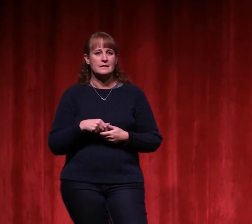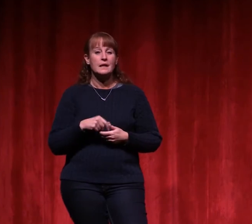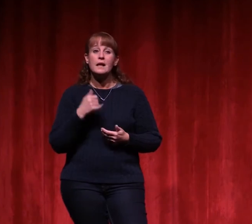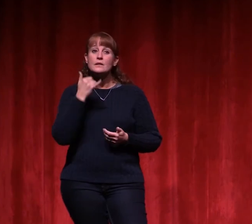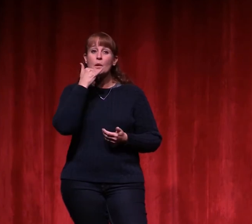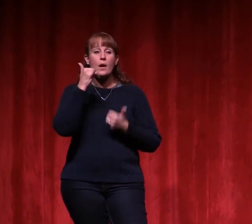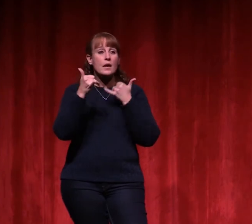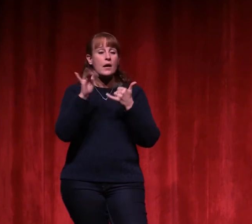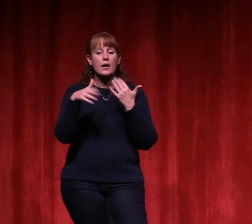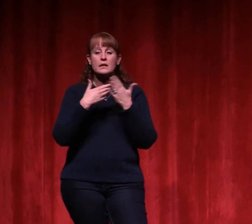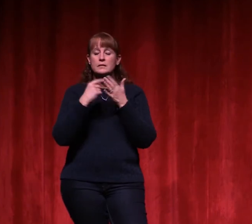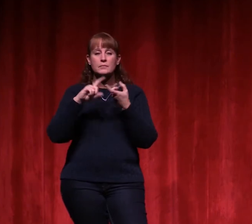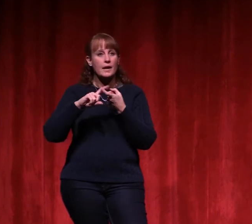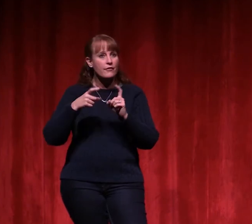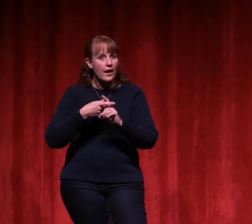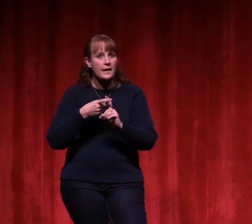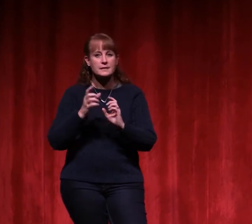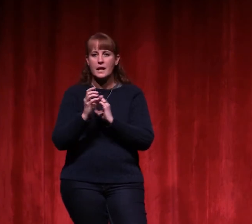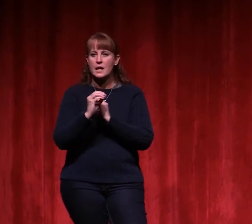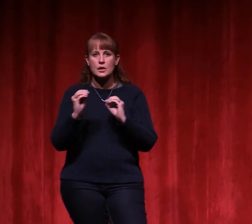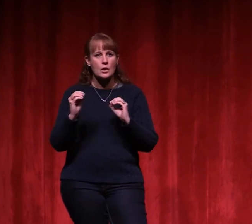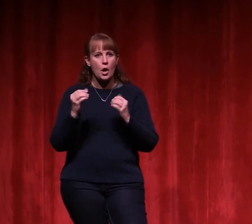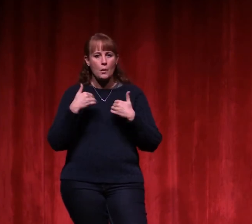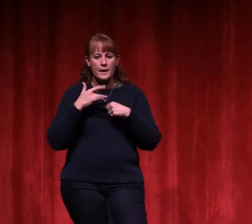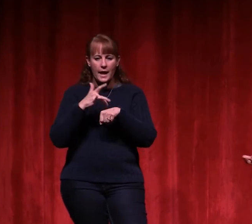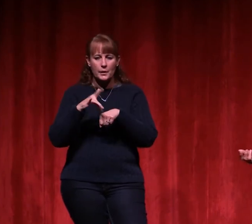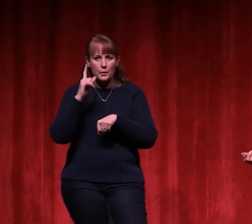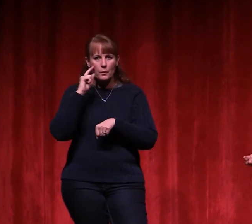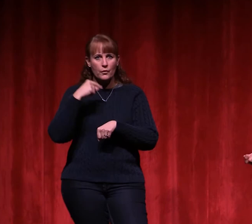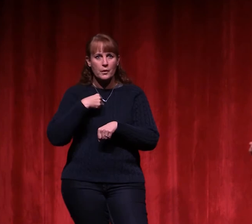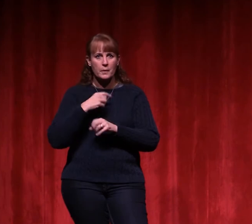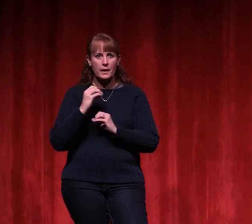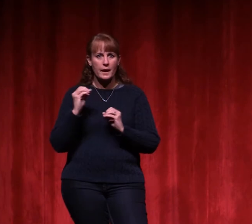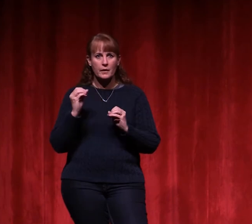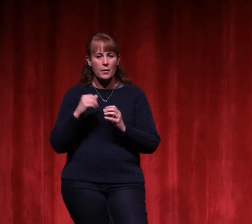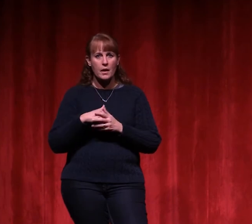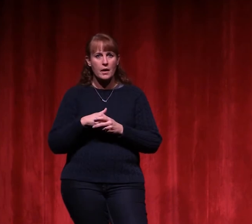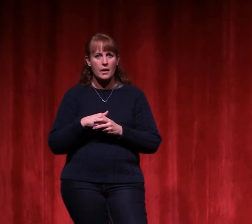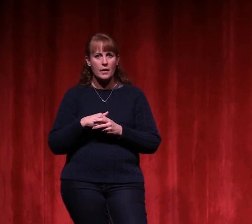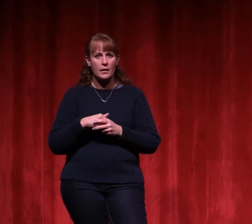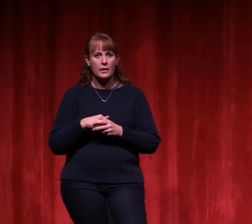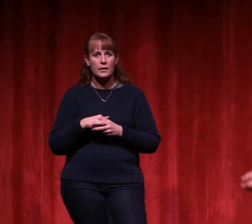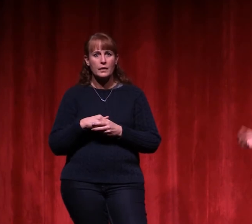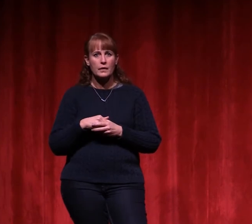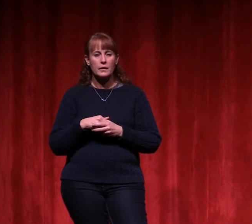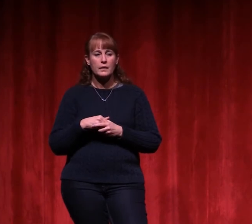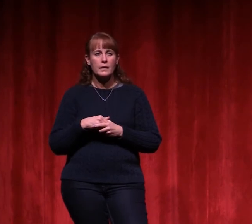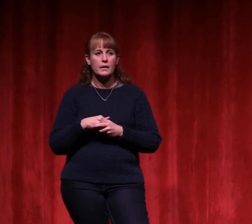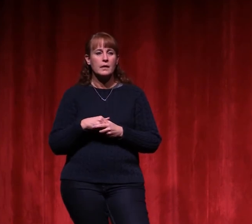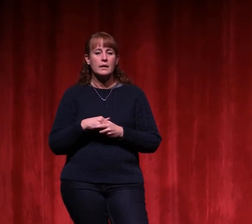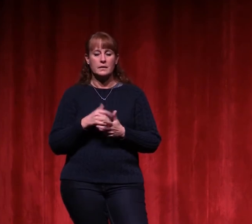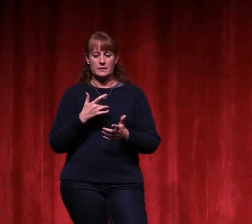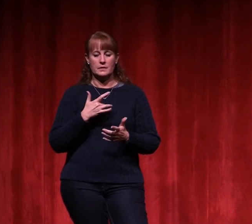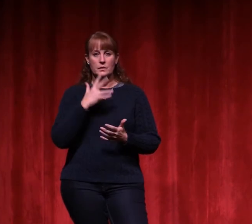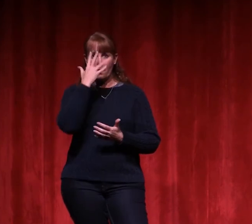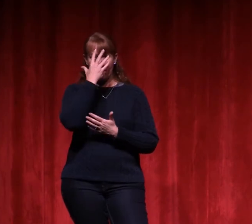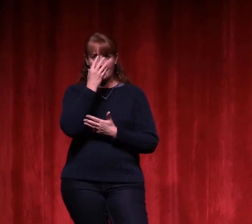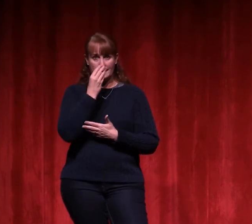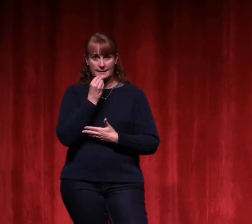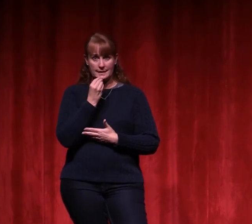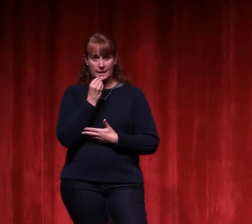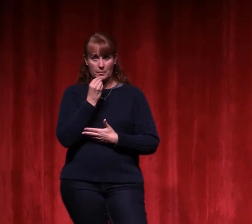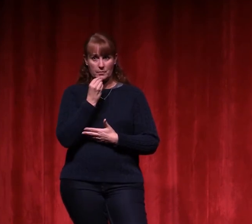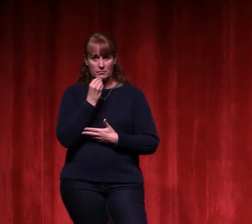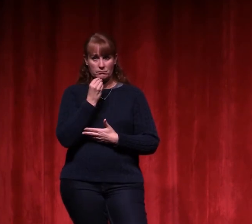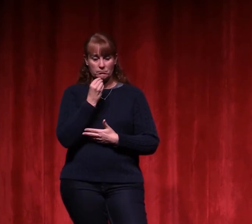I called everybody I could think of, and no one had room for me anywhere. And I fell asleep, and when I